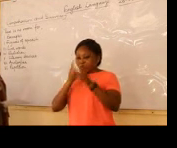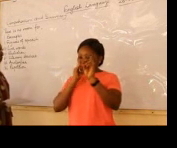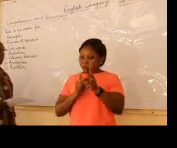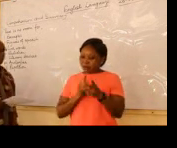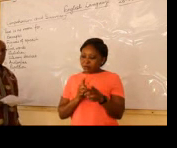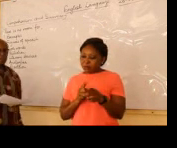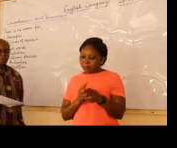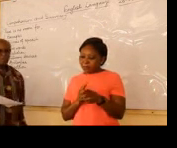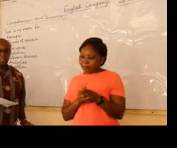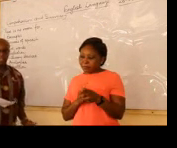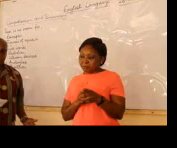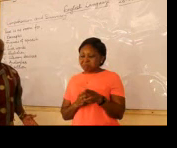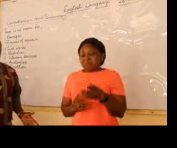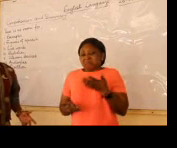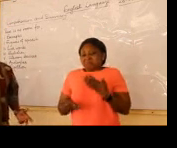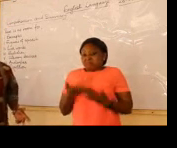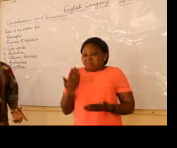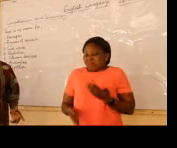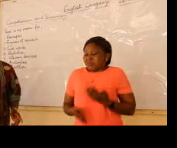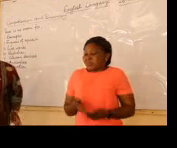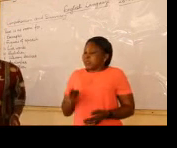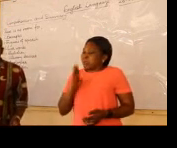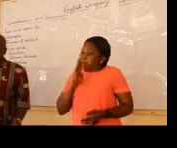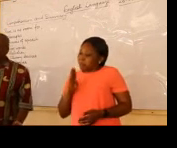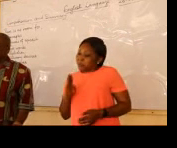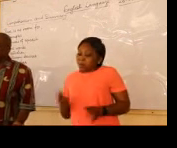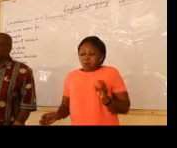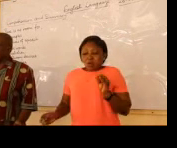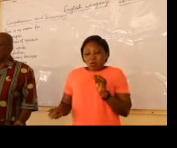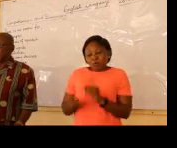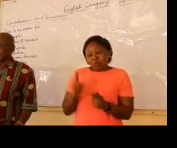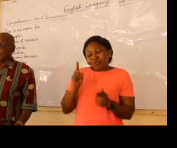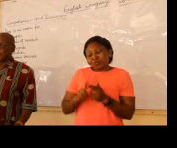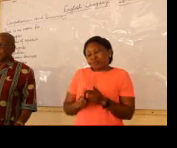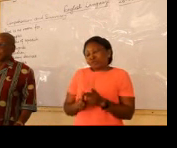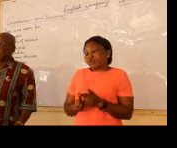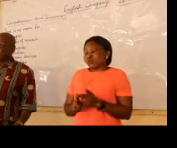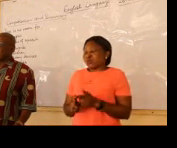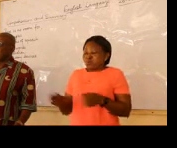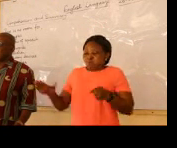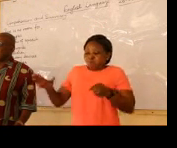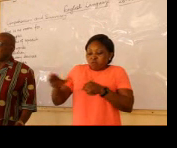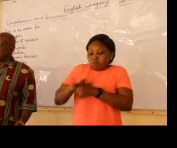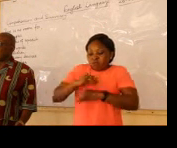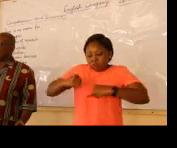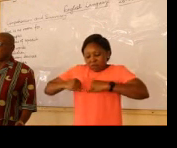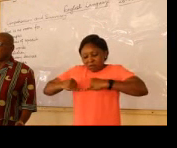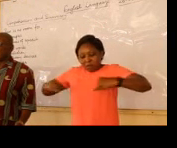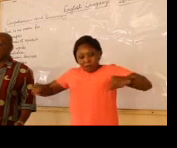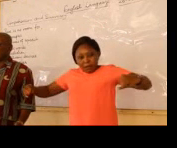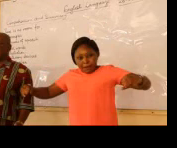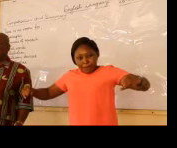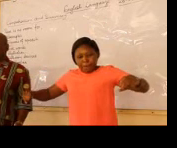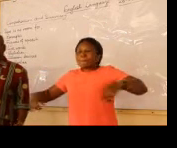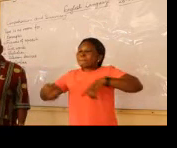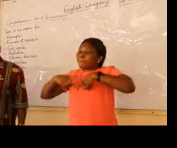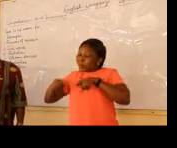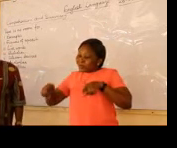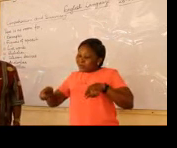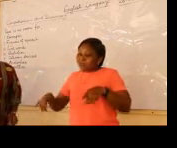answer might be up to 2 full lines, but in actual